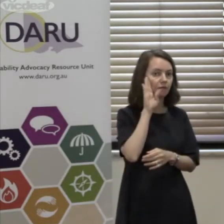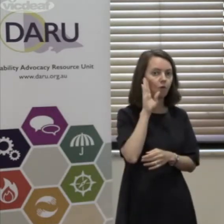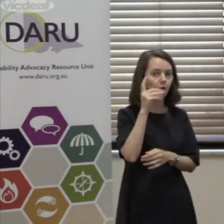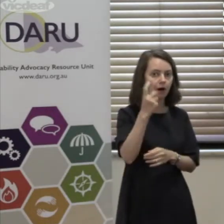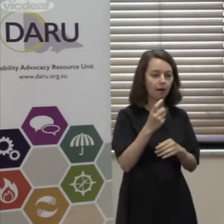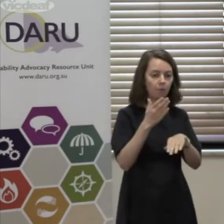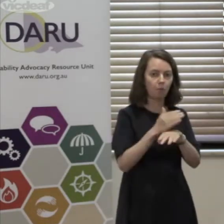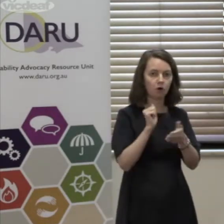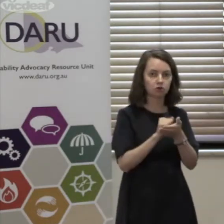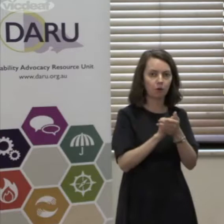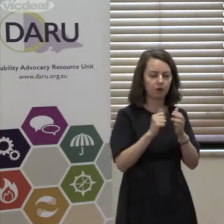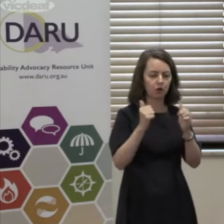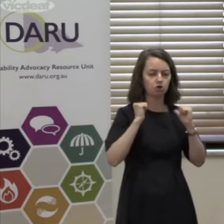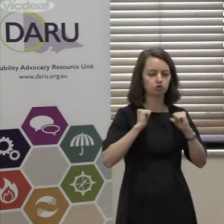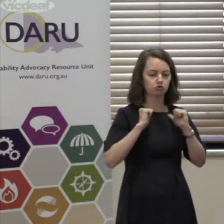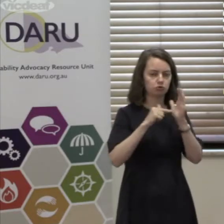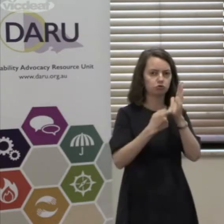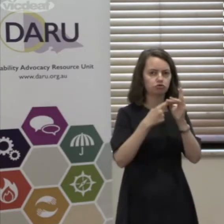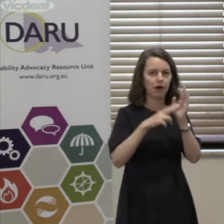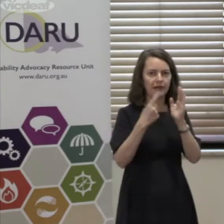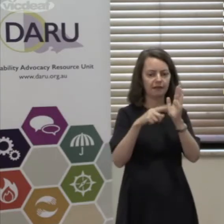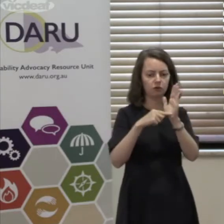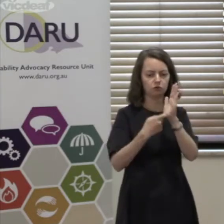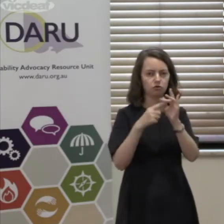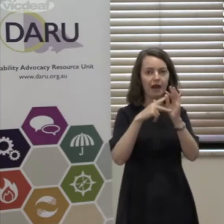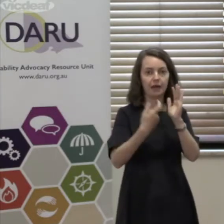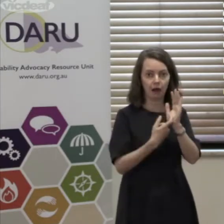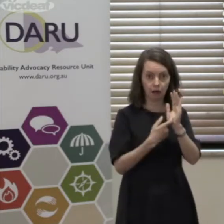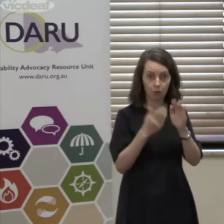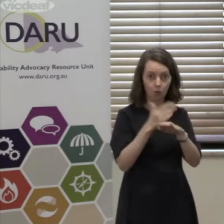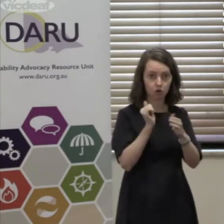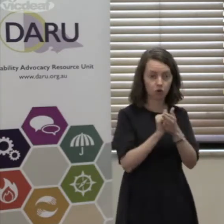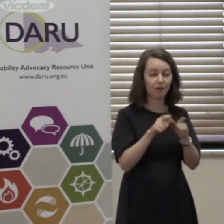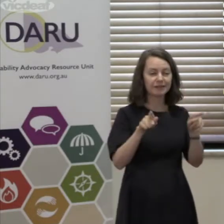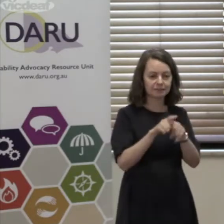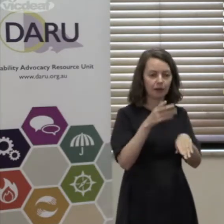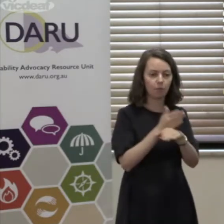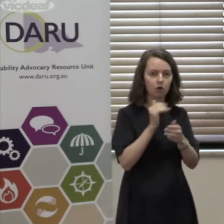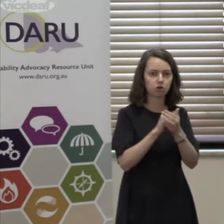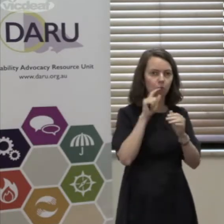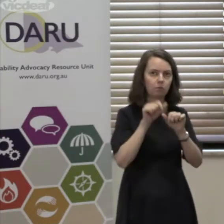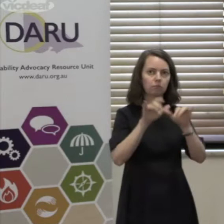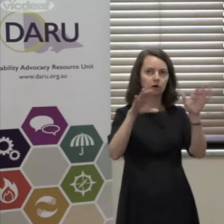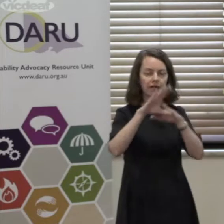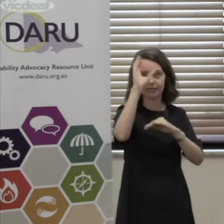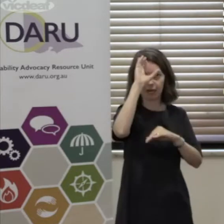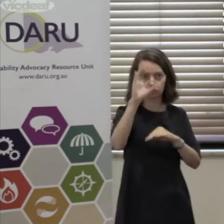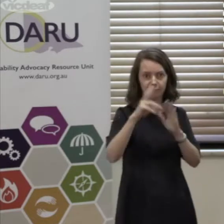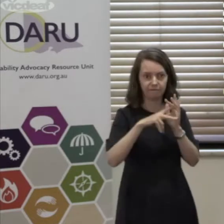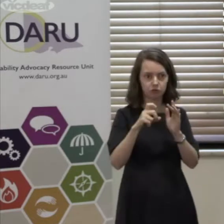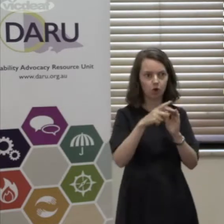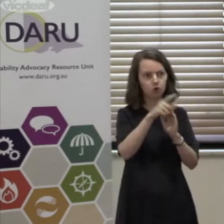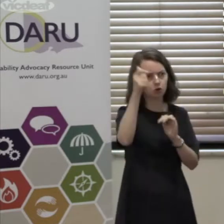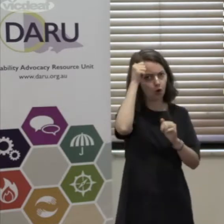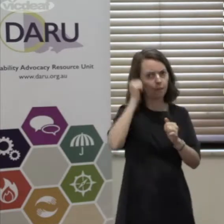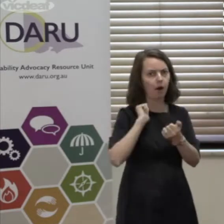now rolling those out directly to people with disability and families, mainly in regional Victoria. So my colleague Carl Thompson, who some of you might know,